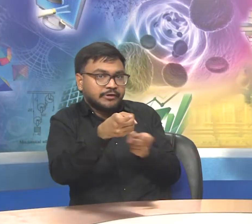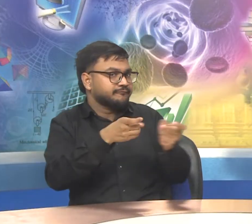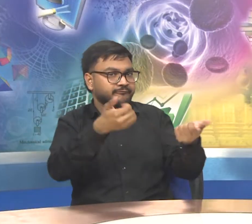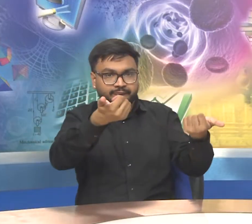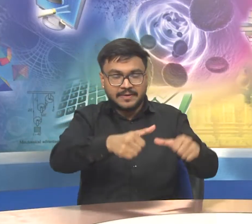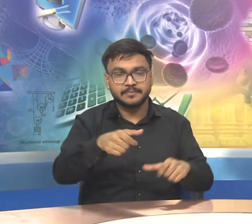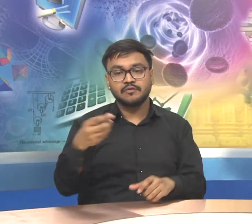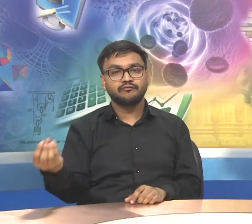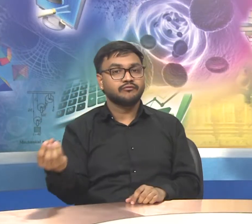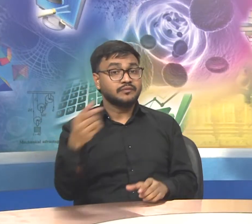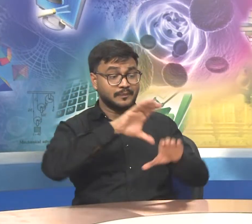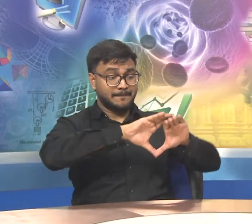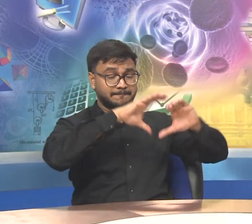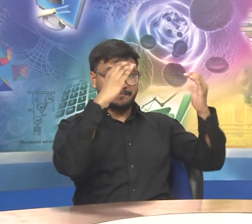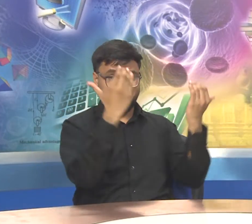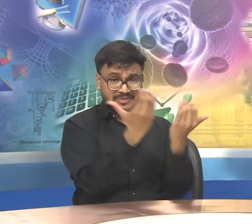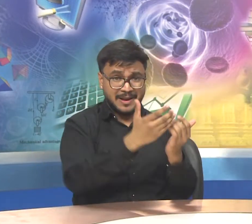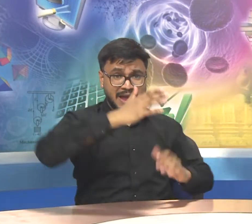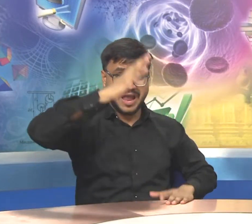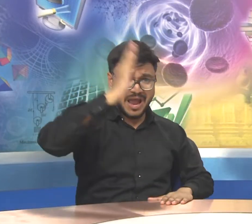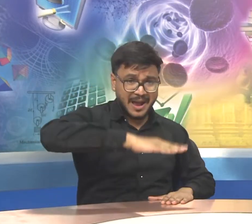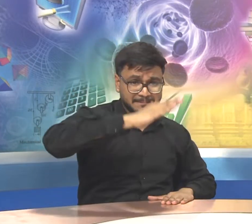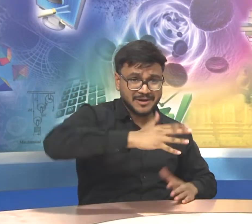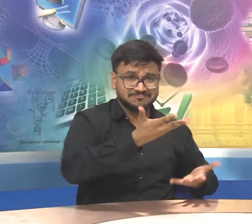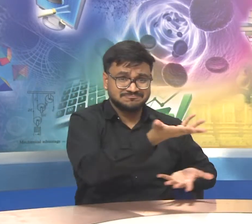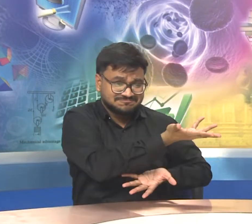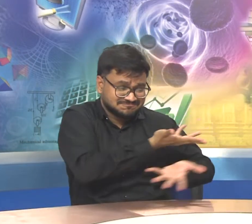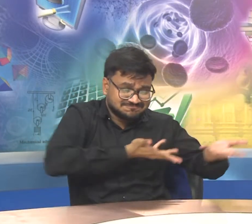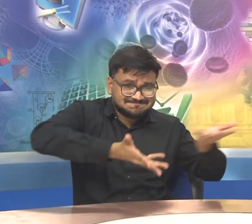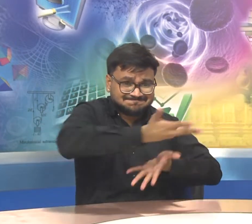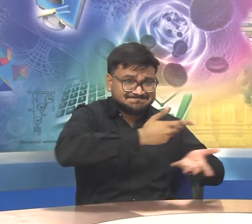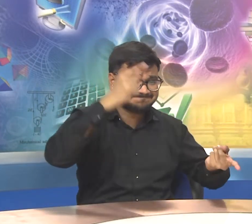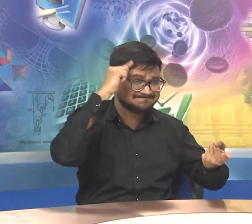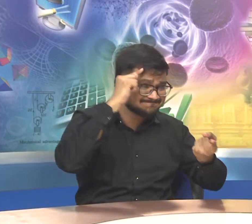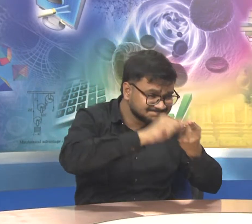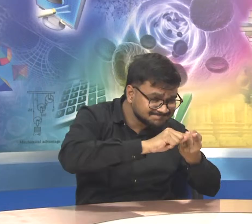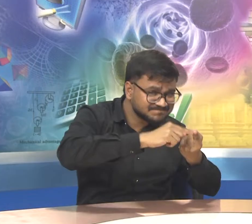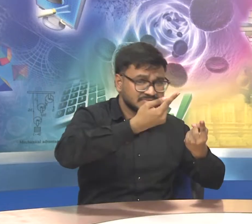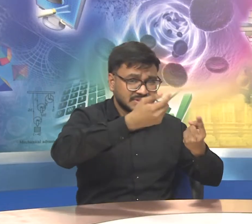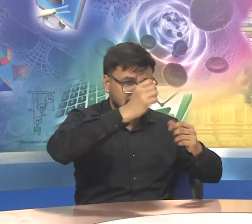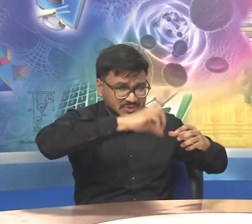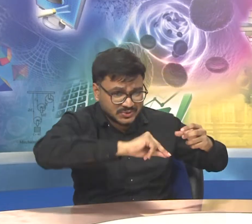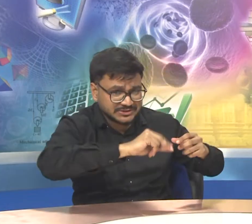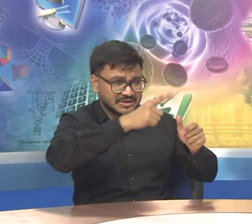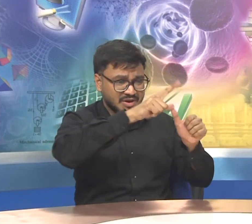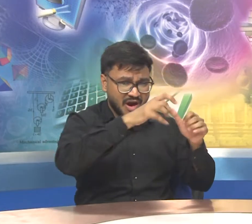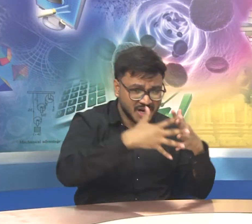The Parliament has increased the number of judges from time to time.